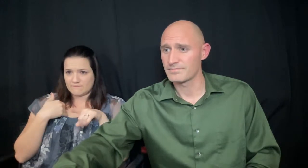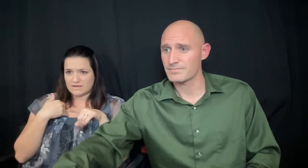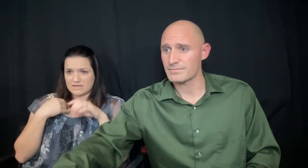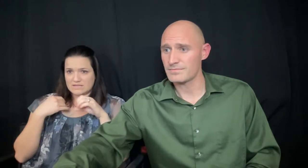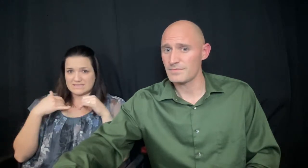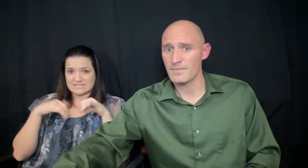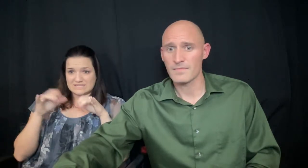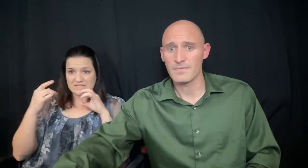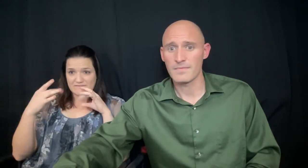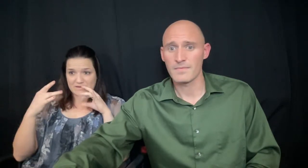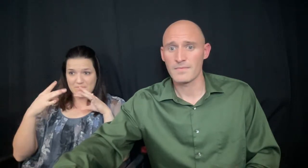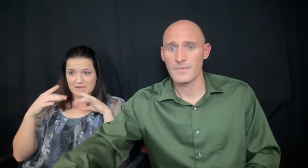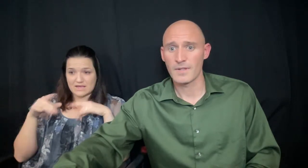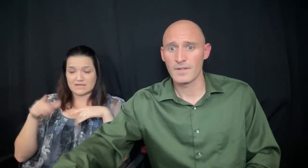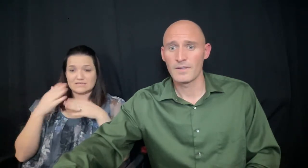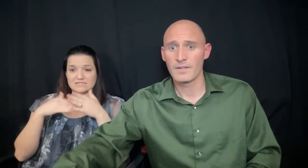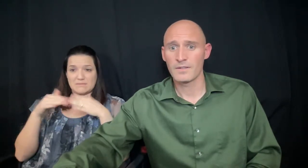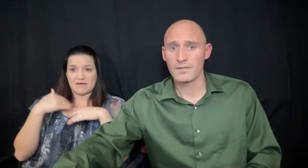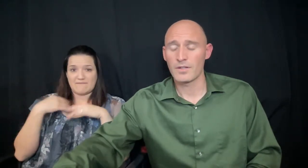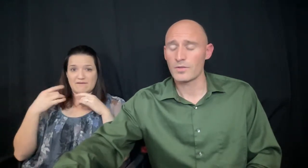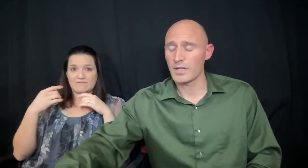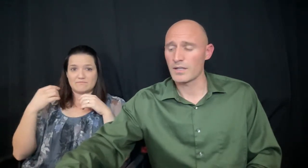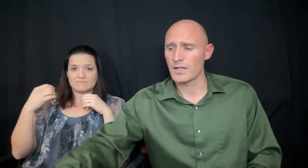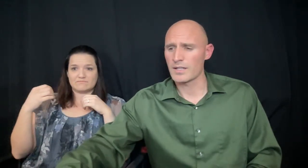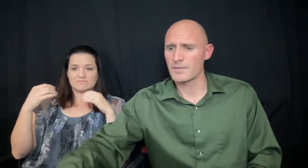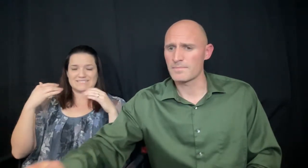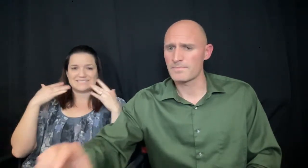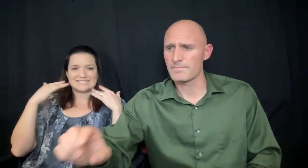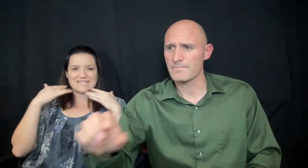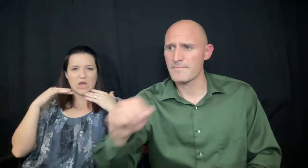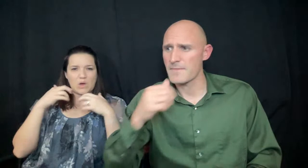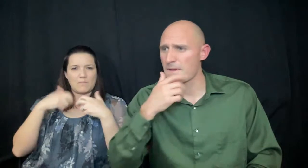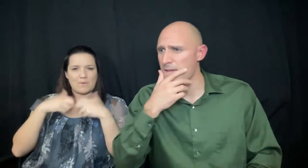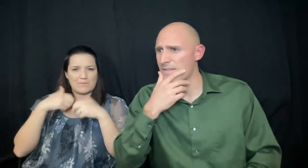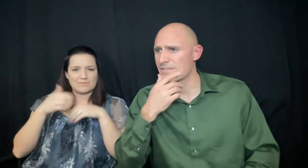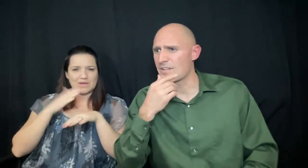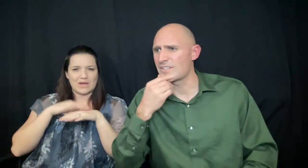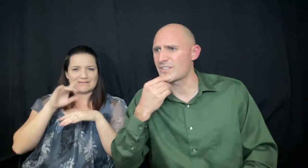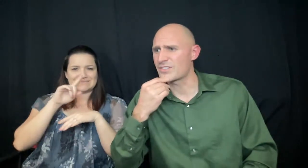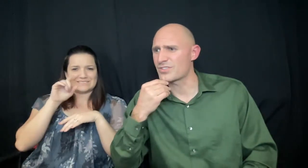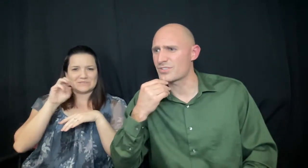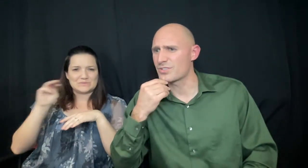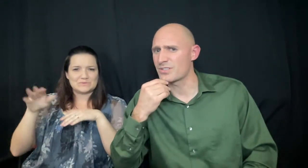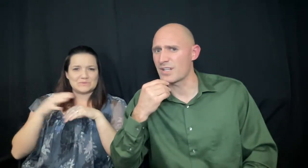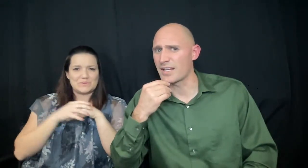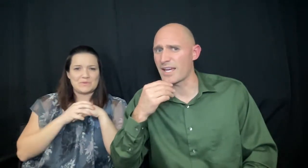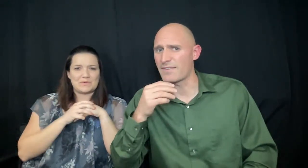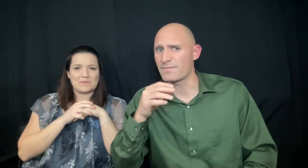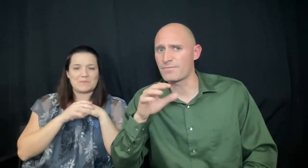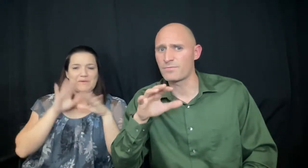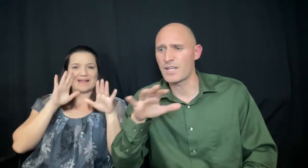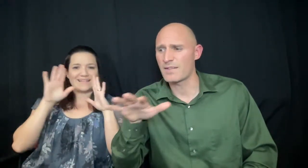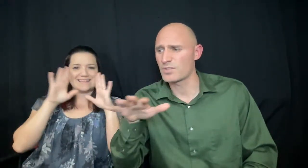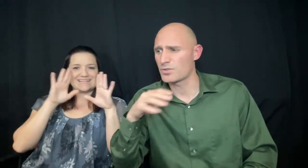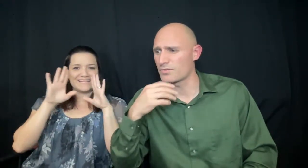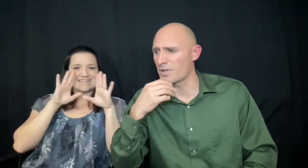feedback. Yeah. Okay. That's strange. It shouldn't. We have no